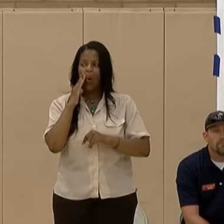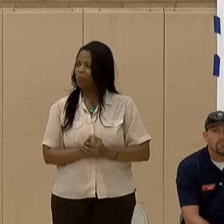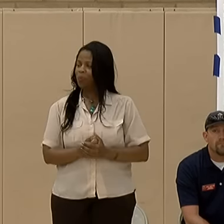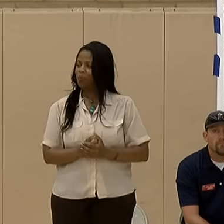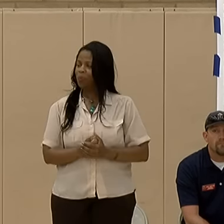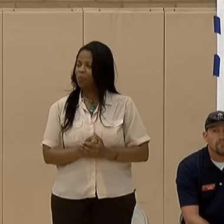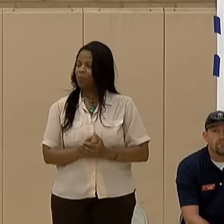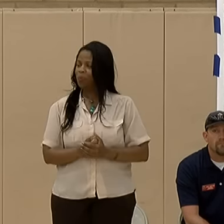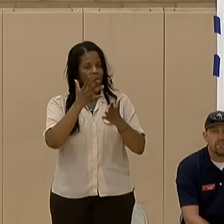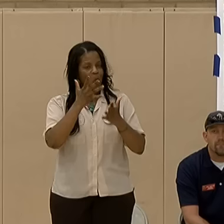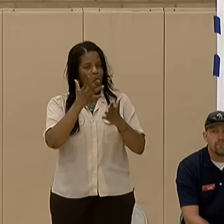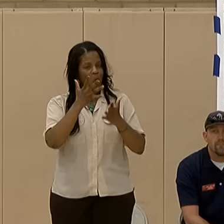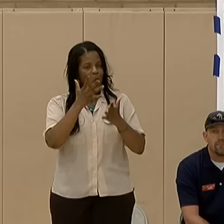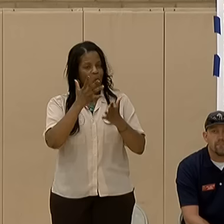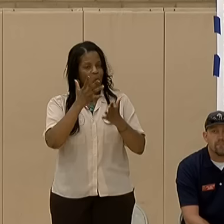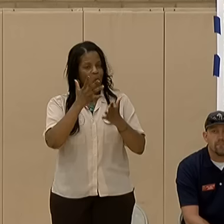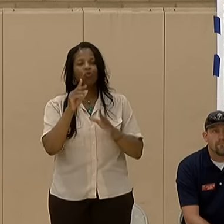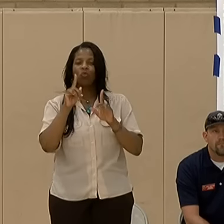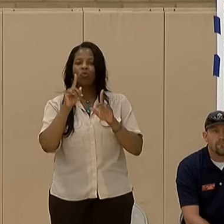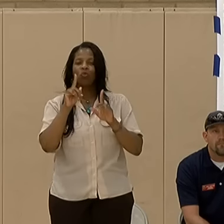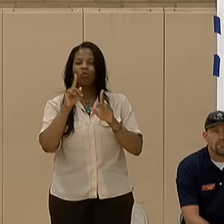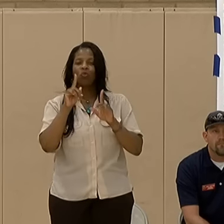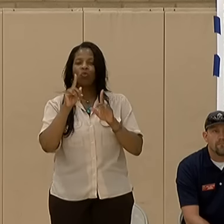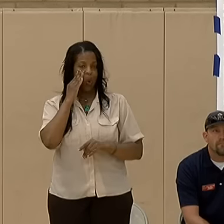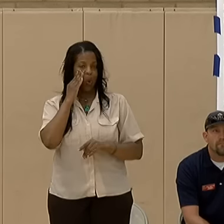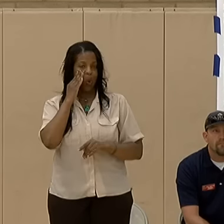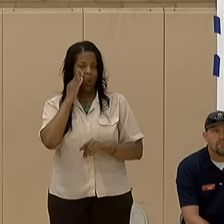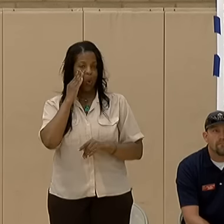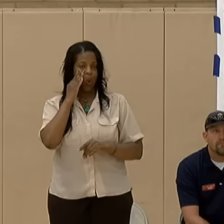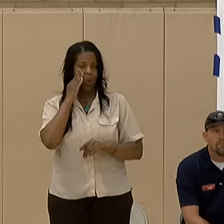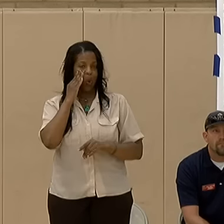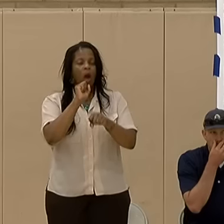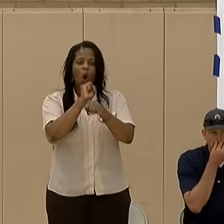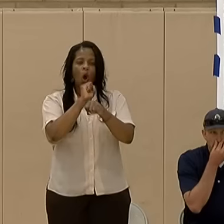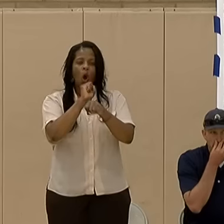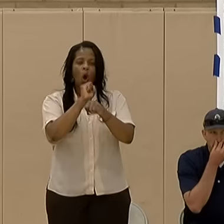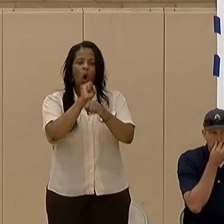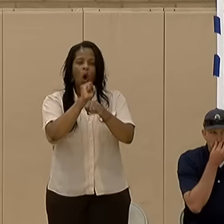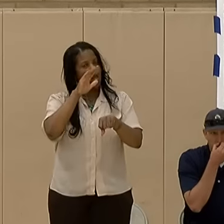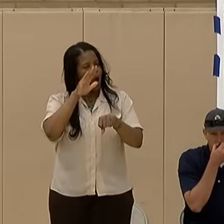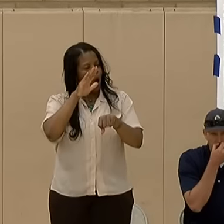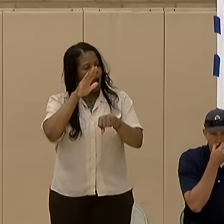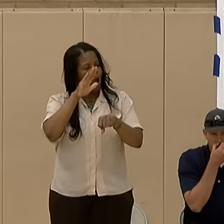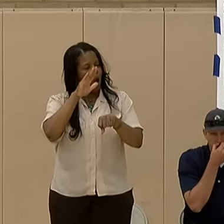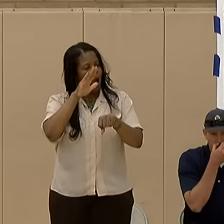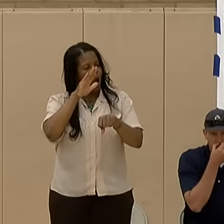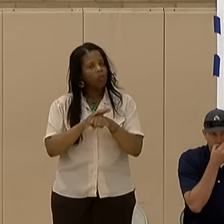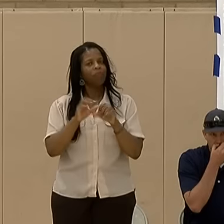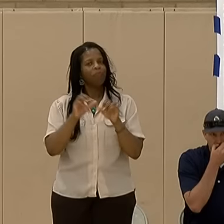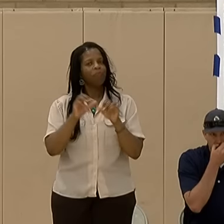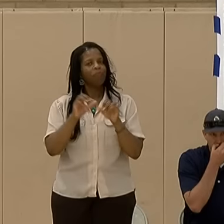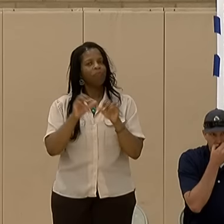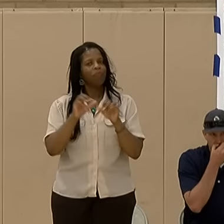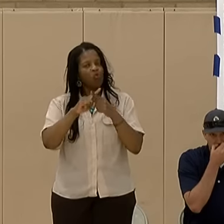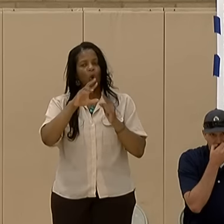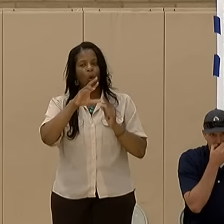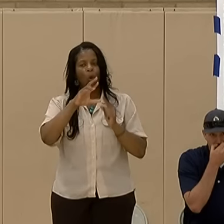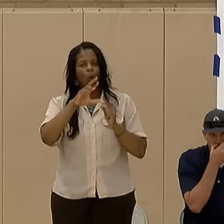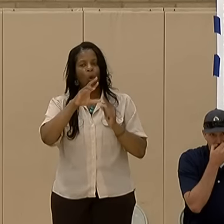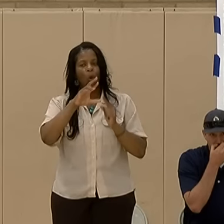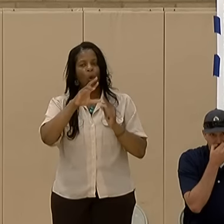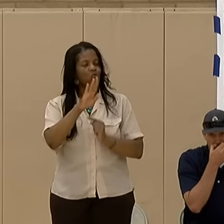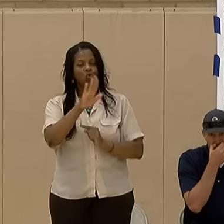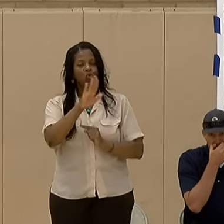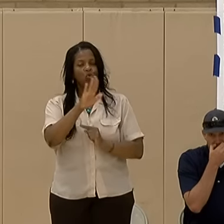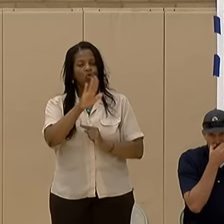We want to get you home. We are working on a repopulation plan so you can go home. We've